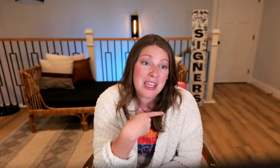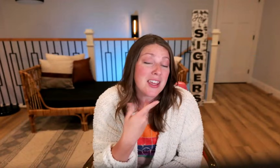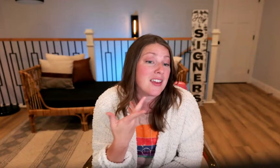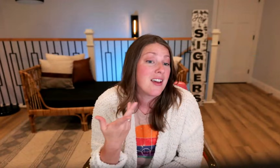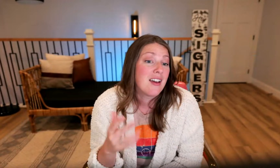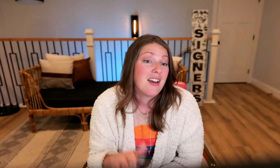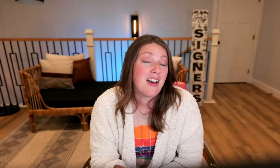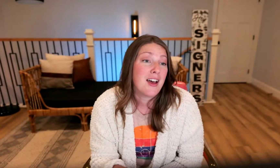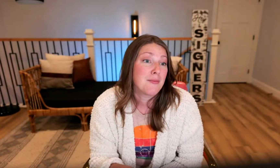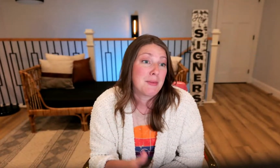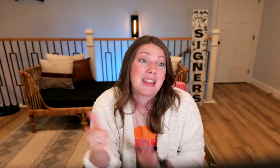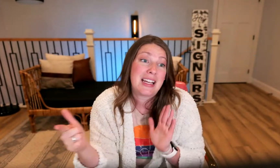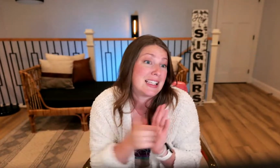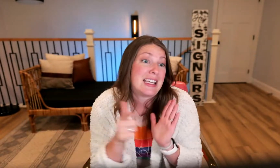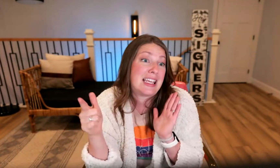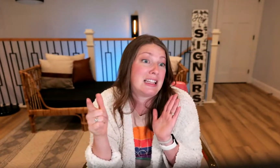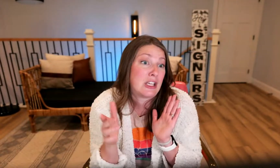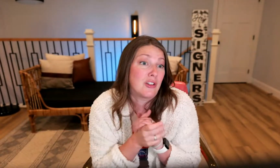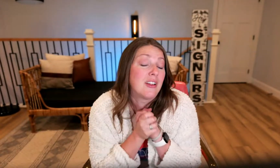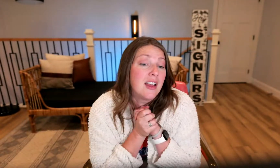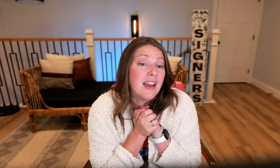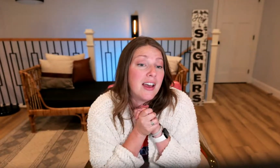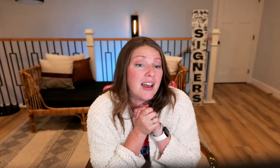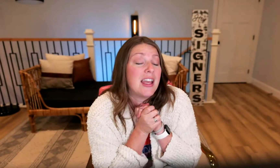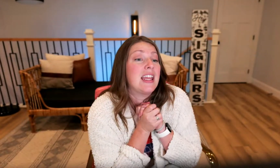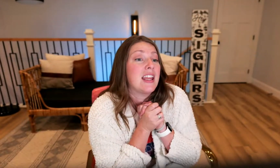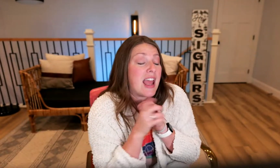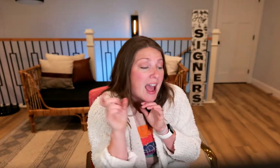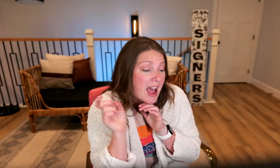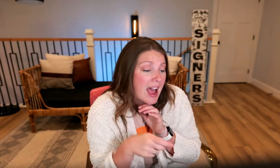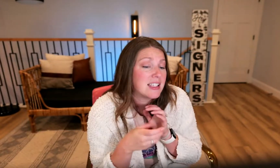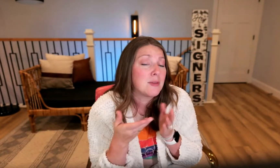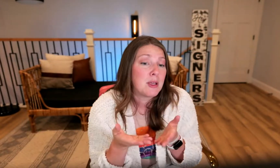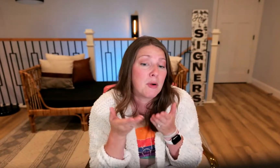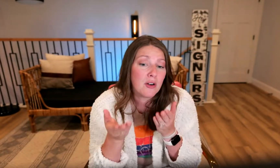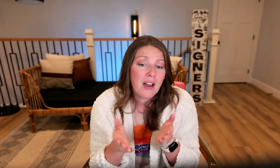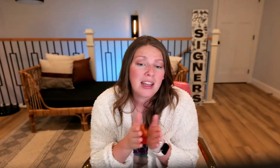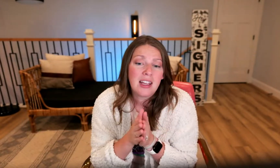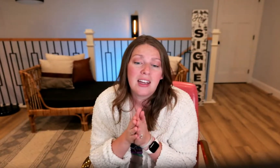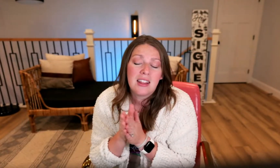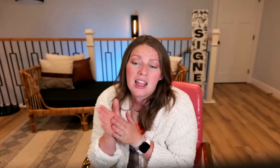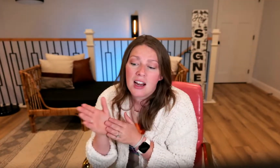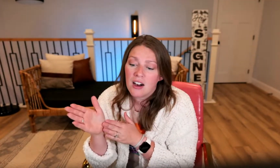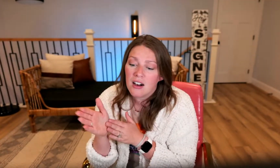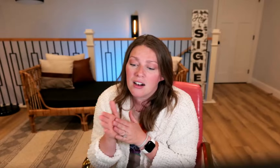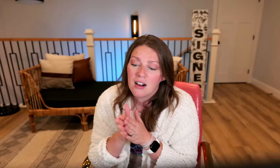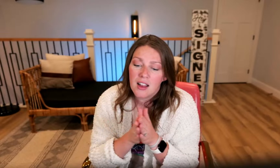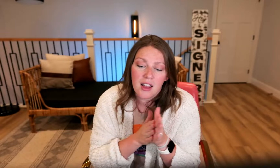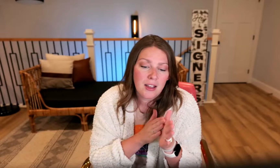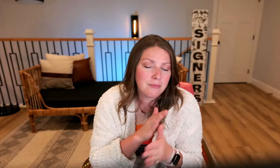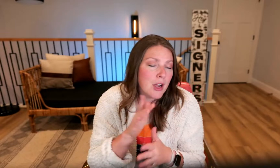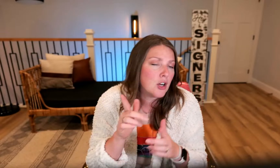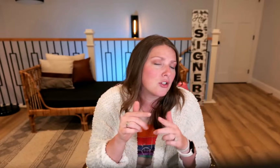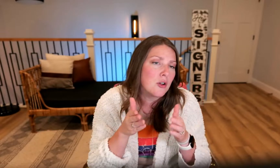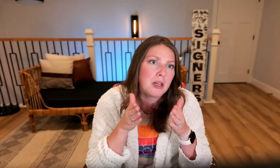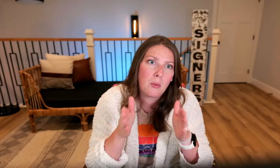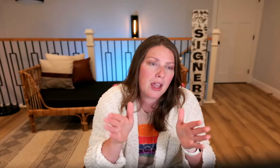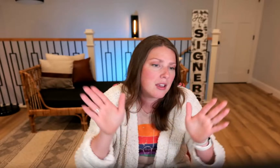IEP, that is illegal. It has to be provided. There are so many